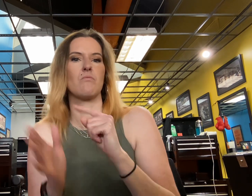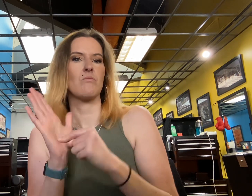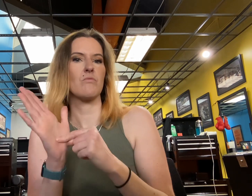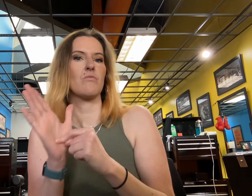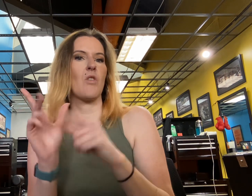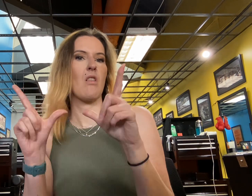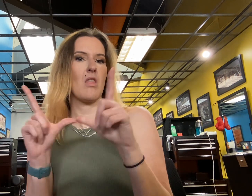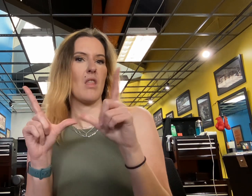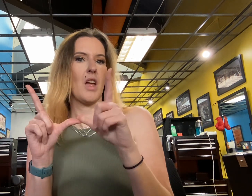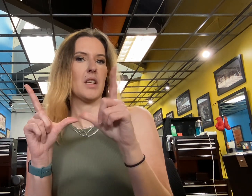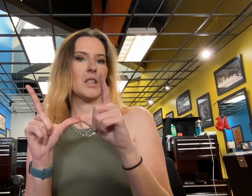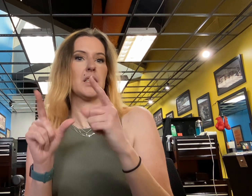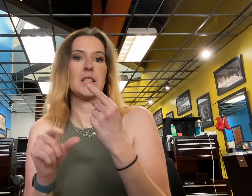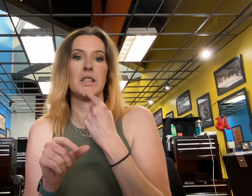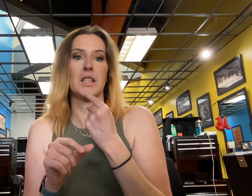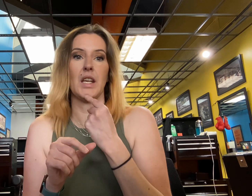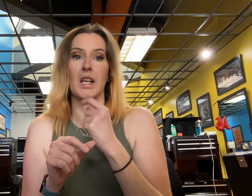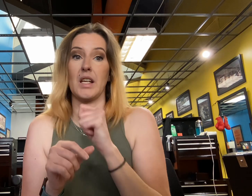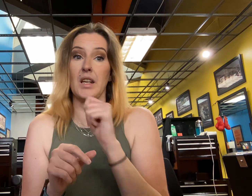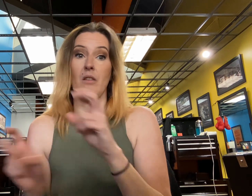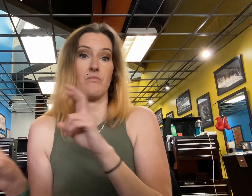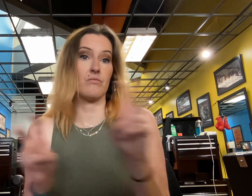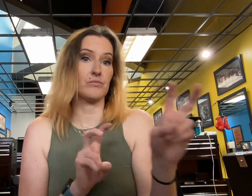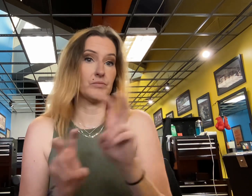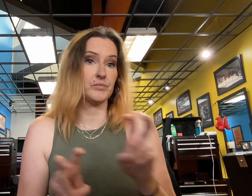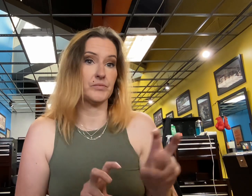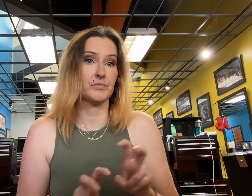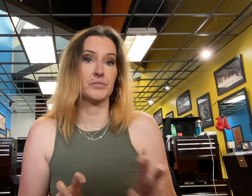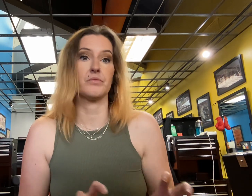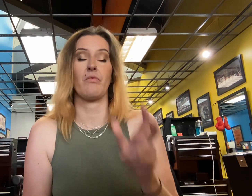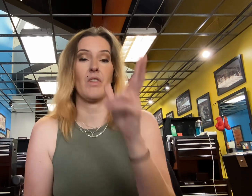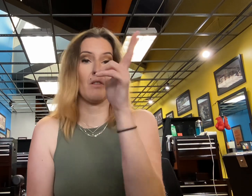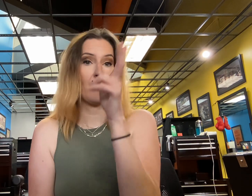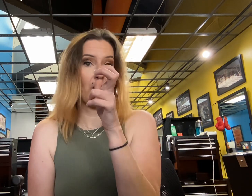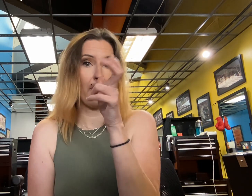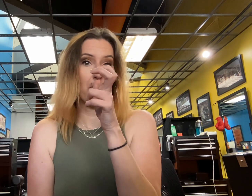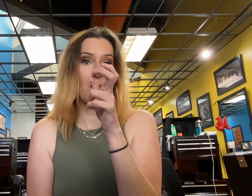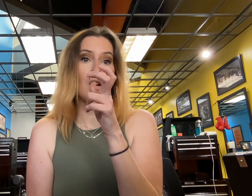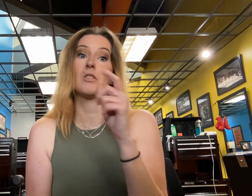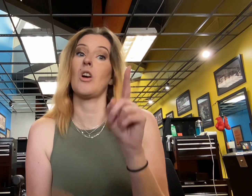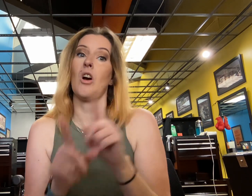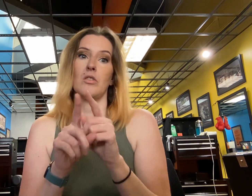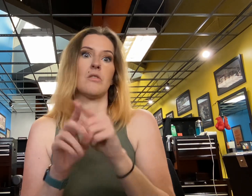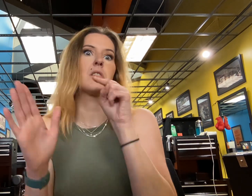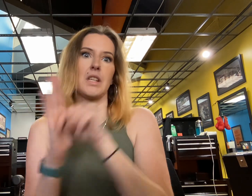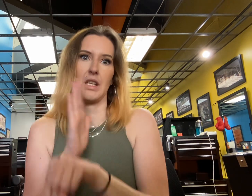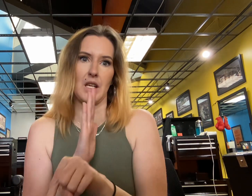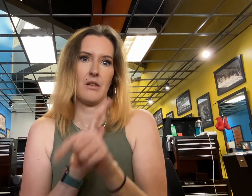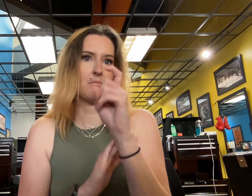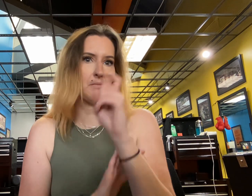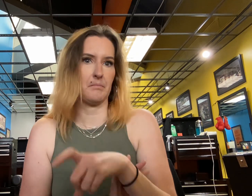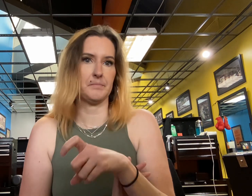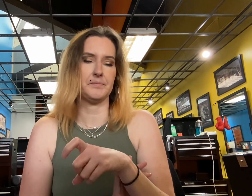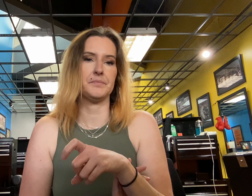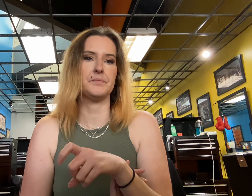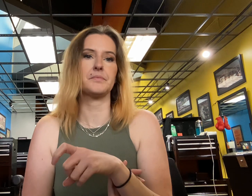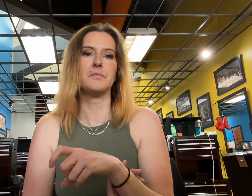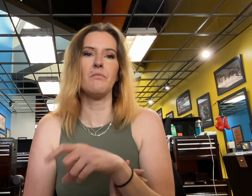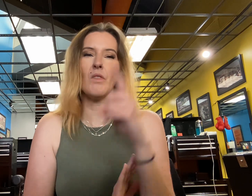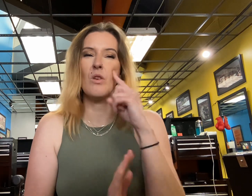sight. Many researchers were initially concerned these bugs would destroy native forests because they feed on tree sap. They kind of jam